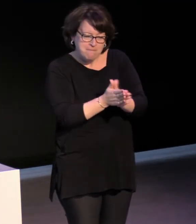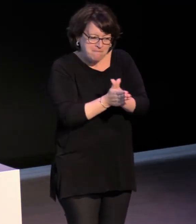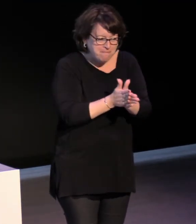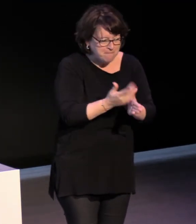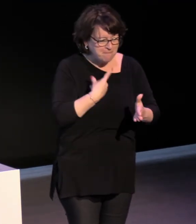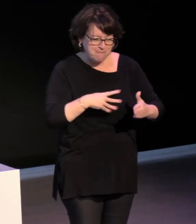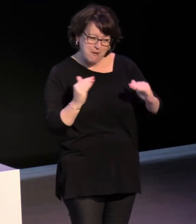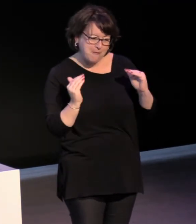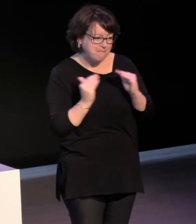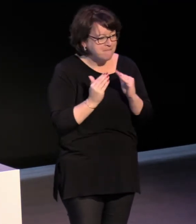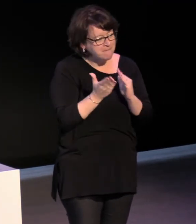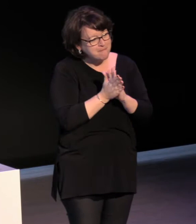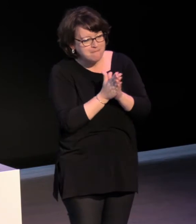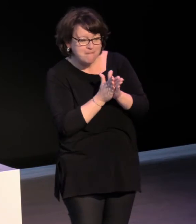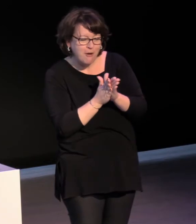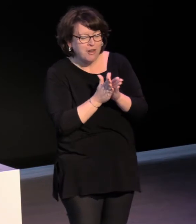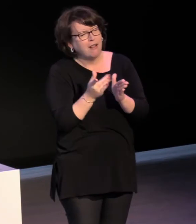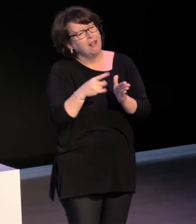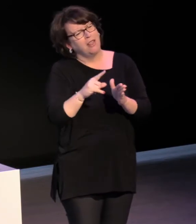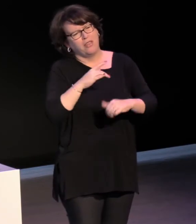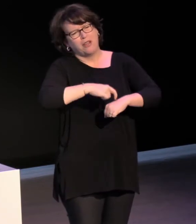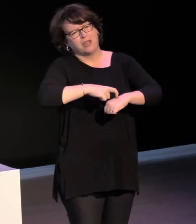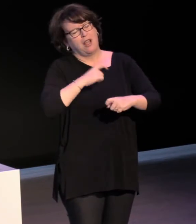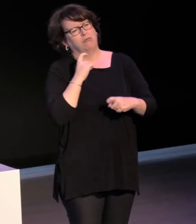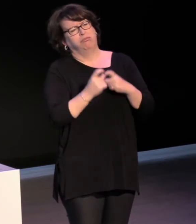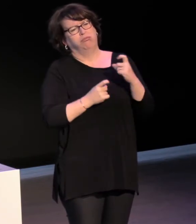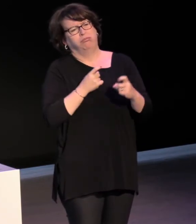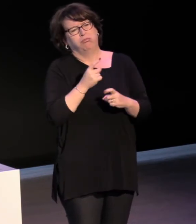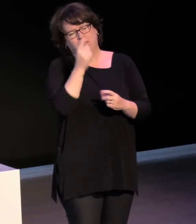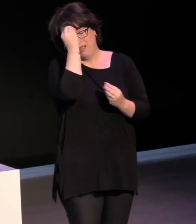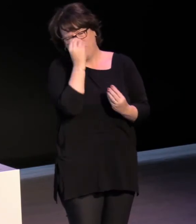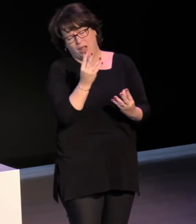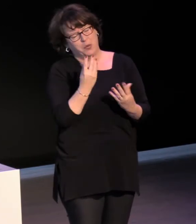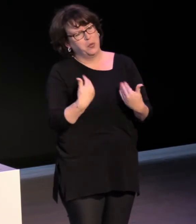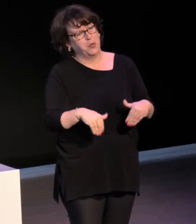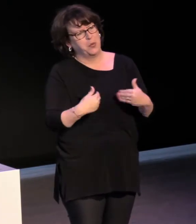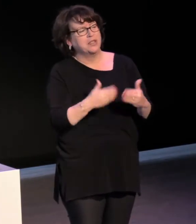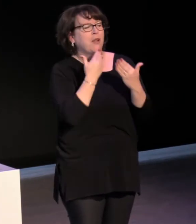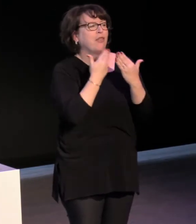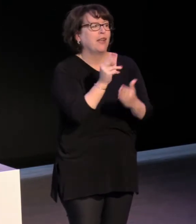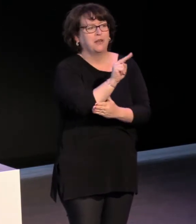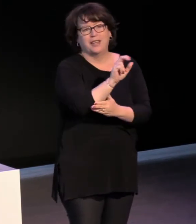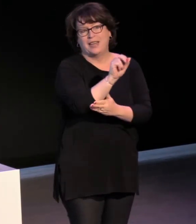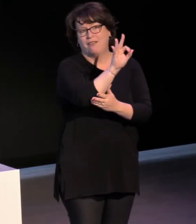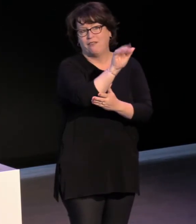in it with you, and they've been so generous with their time, knowledge, all of their care and concern. So thank you to NEFA.